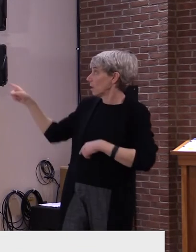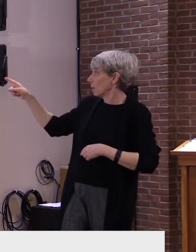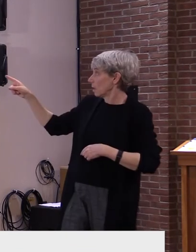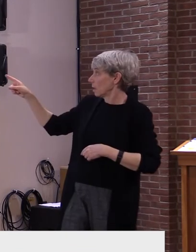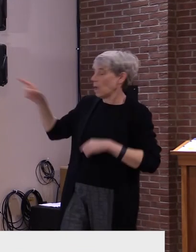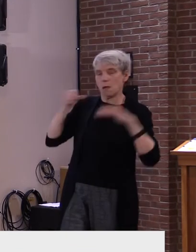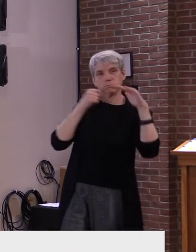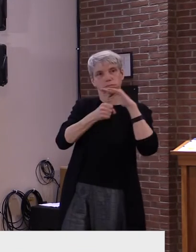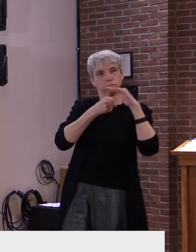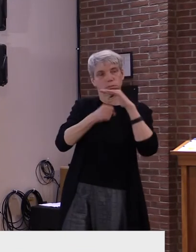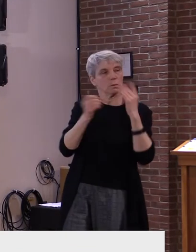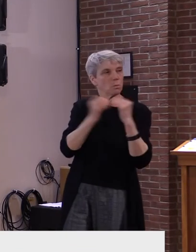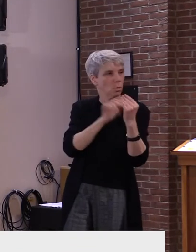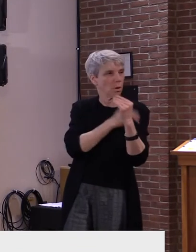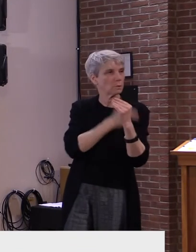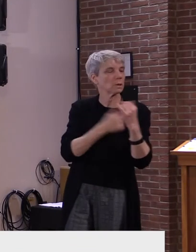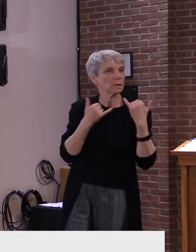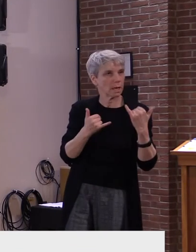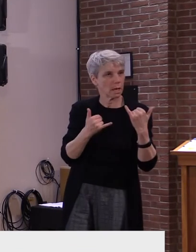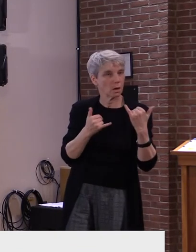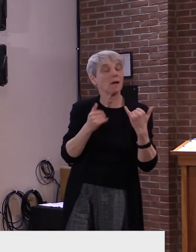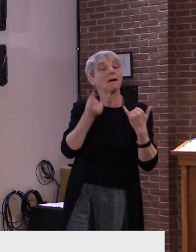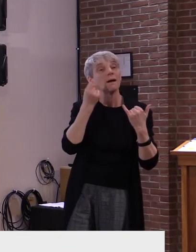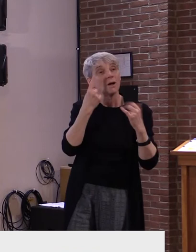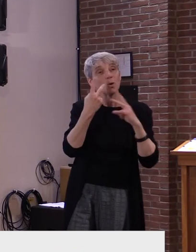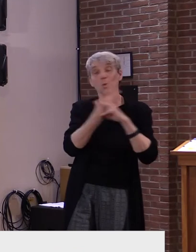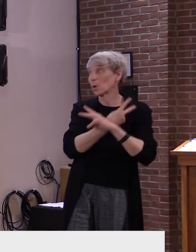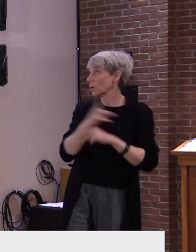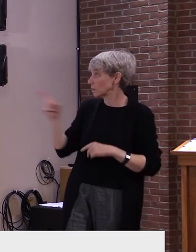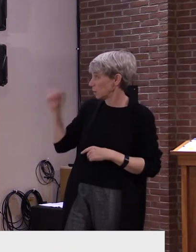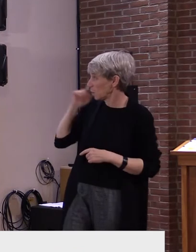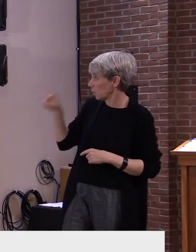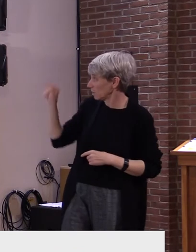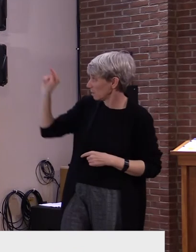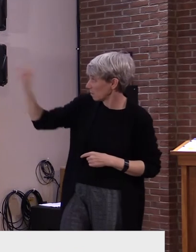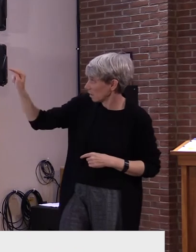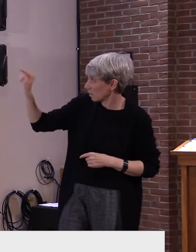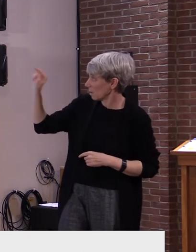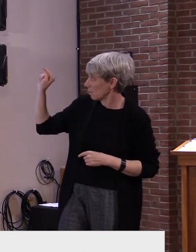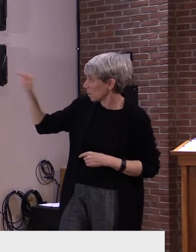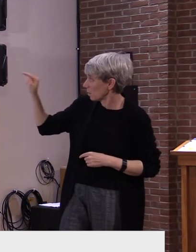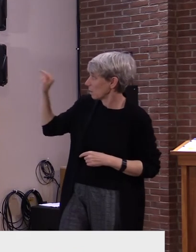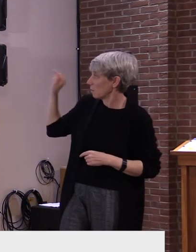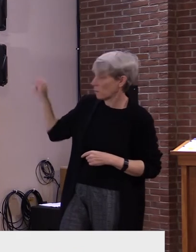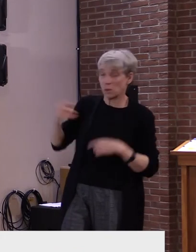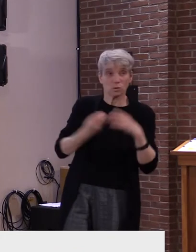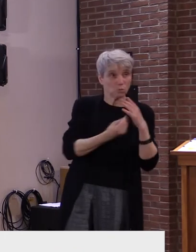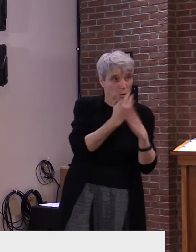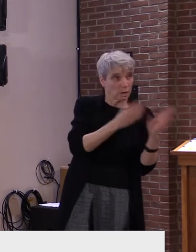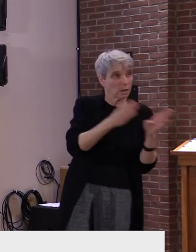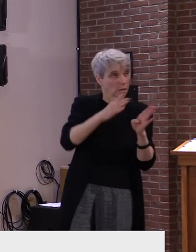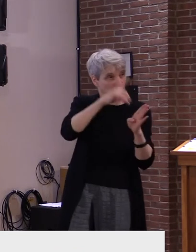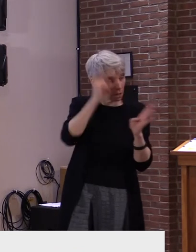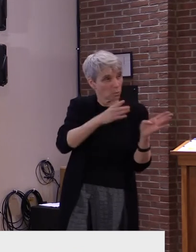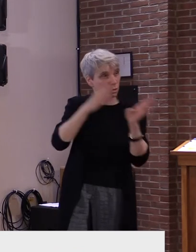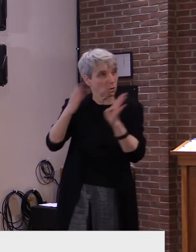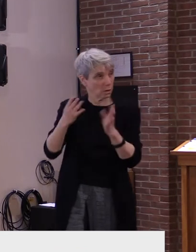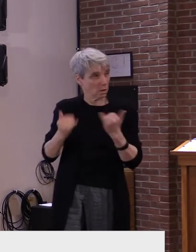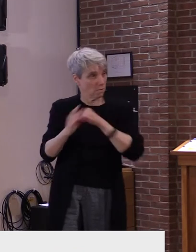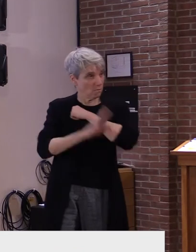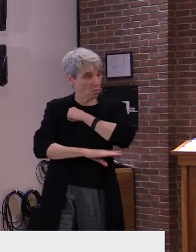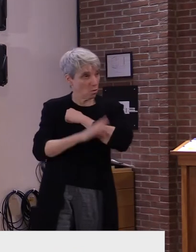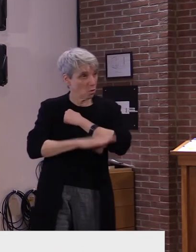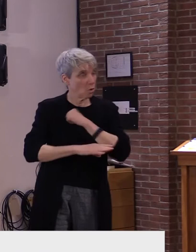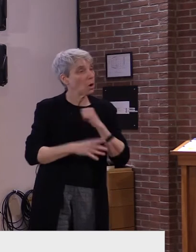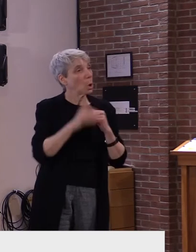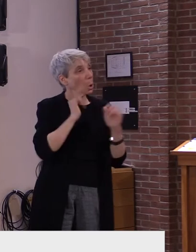that is interesting here is that you can see that the three peaks we've experienced in the spring then in the summer and now are all